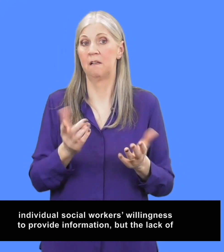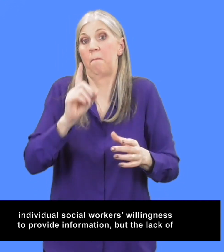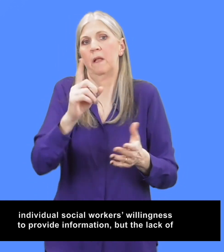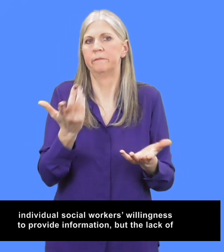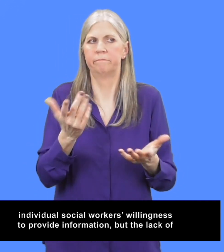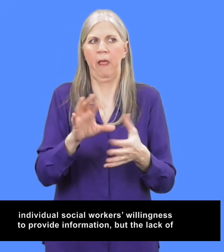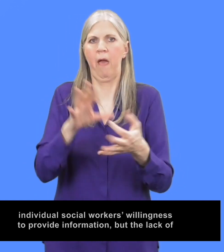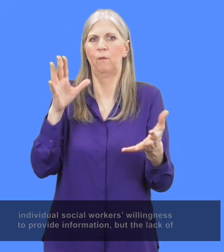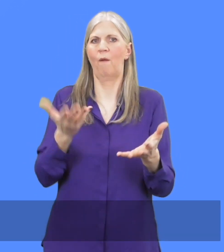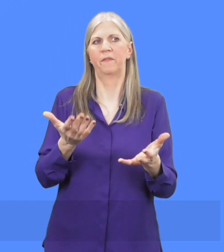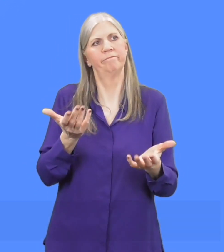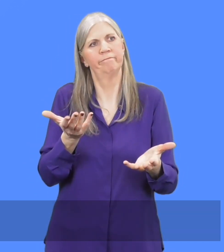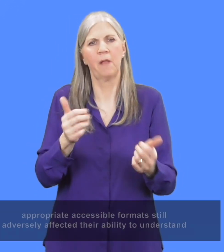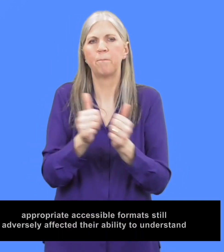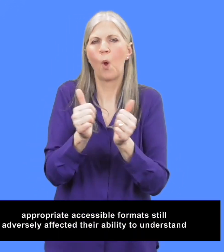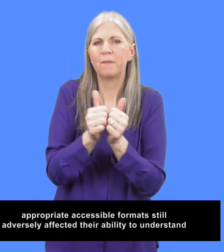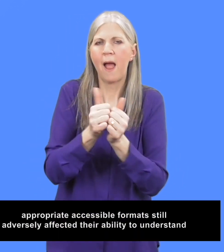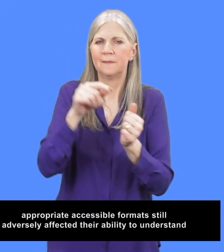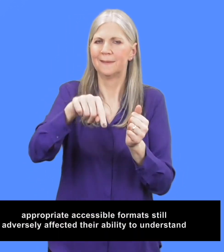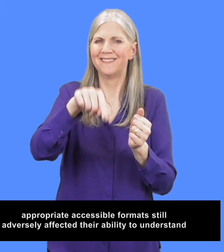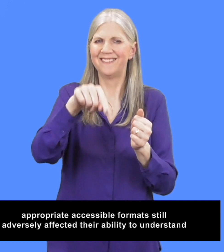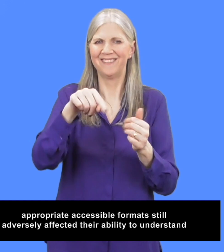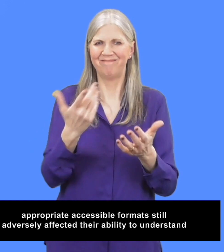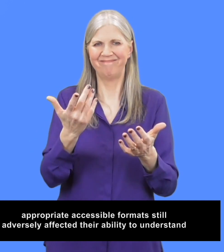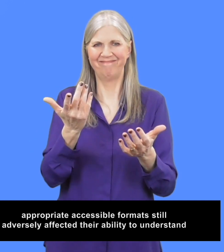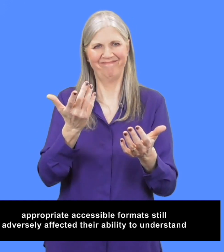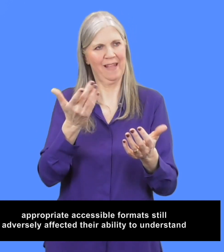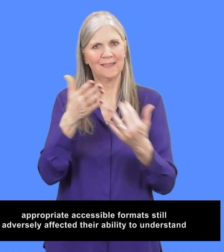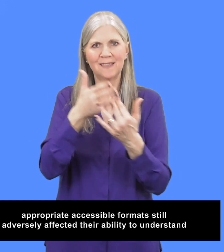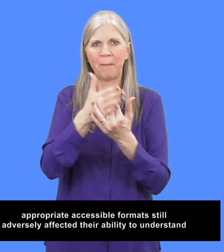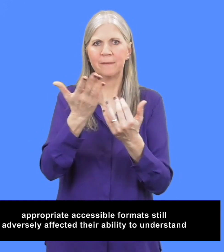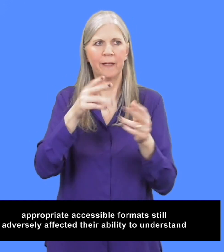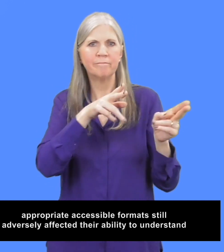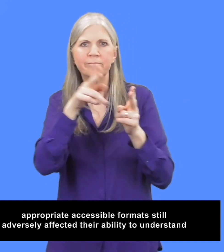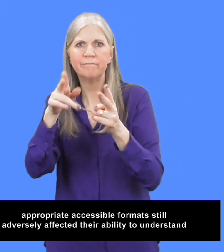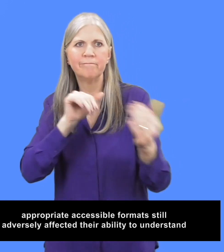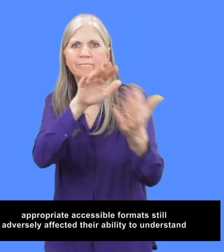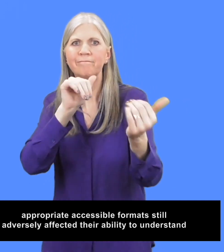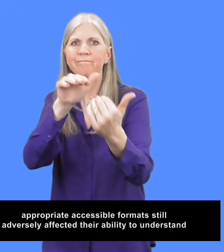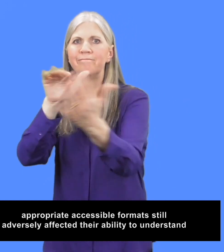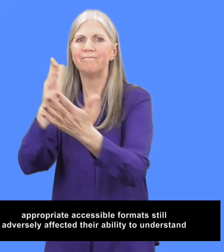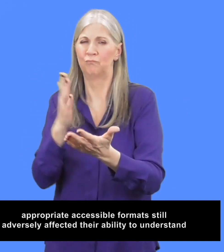but the lack of appropriate accessible formats still adversely affected their ability to